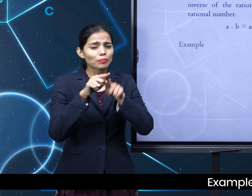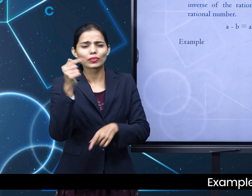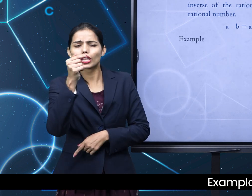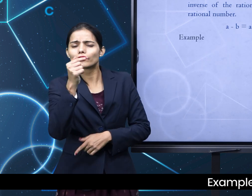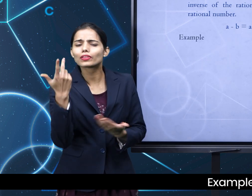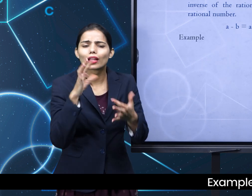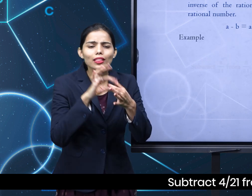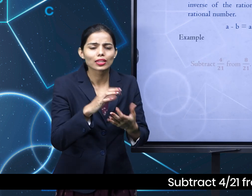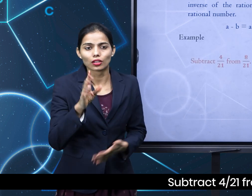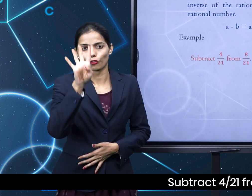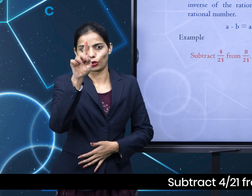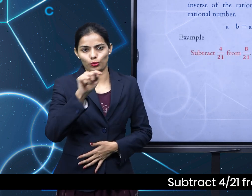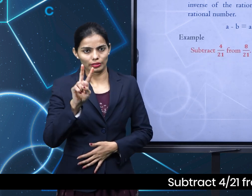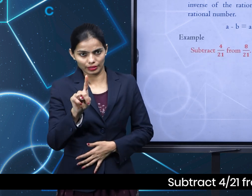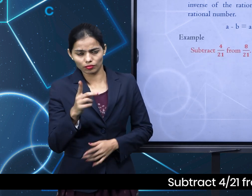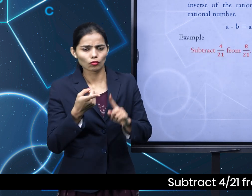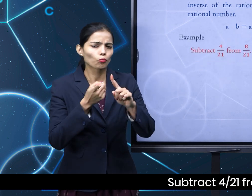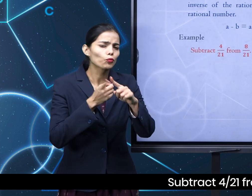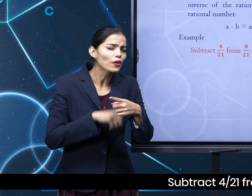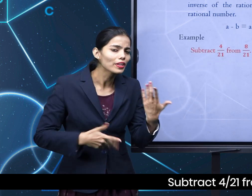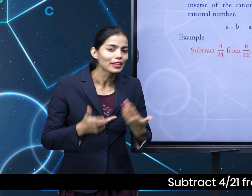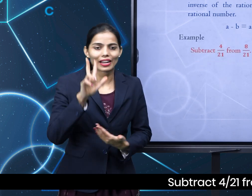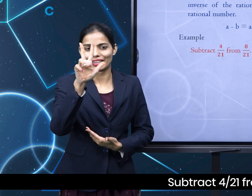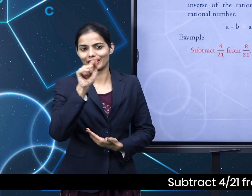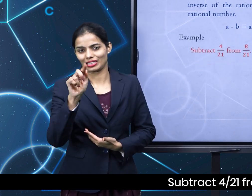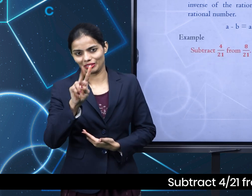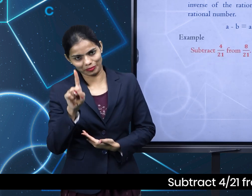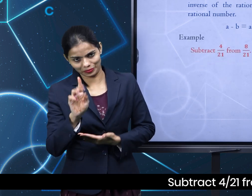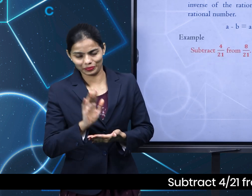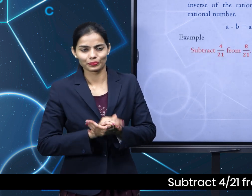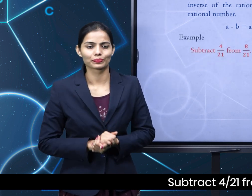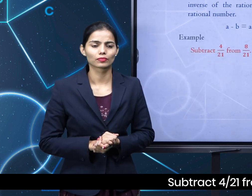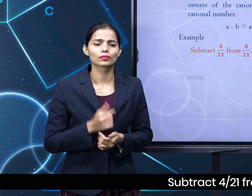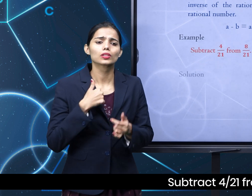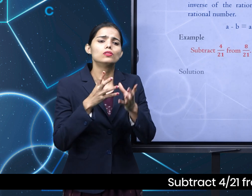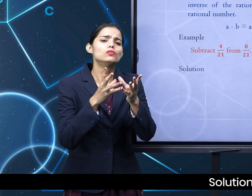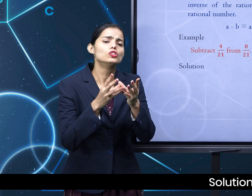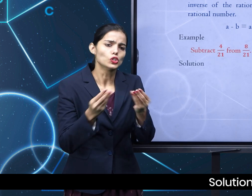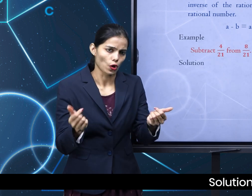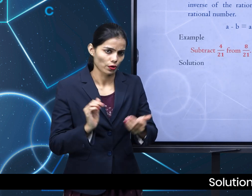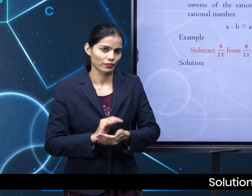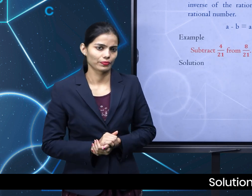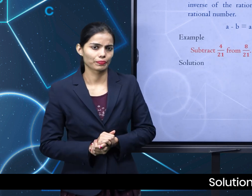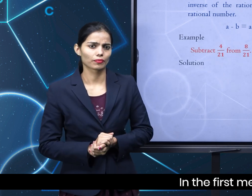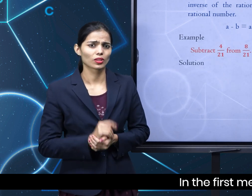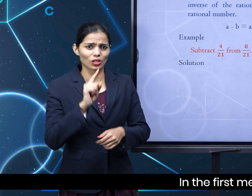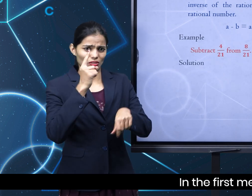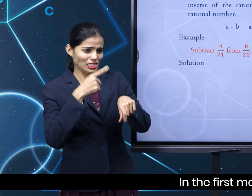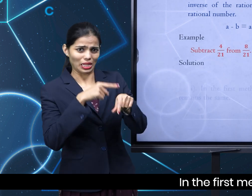Example. Subtract 4 by 21 from 8 by 21. Solution. In the first